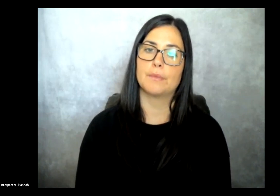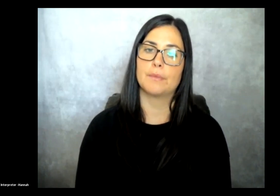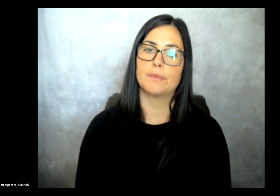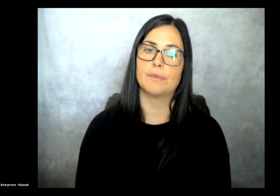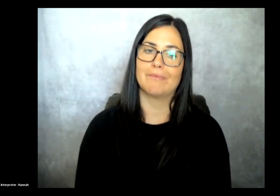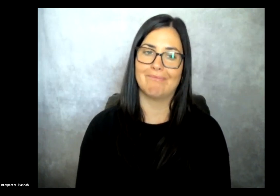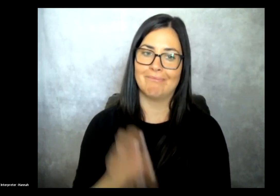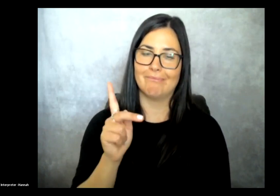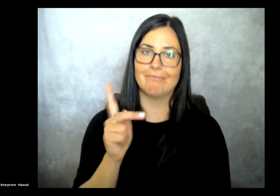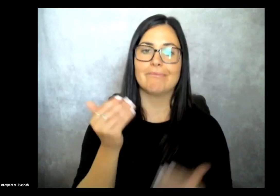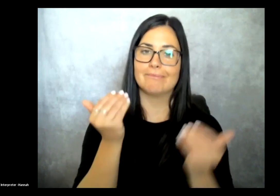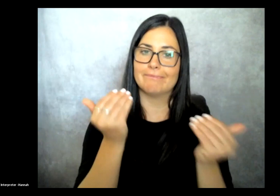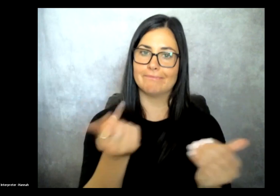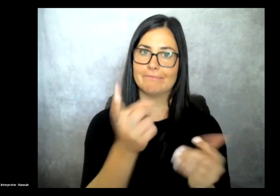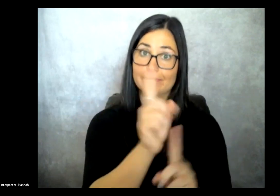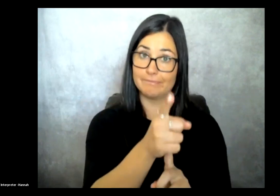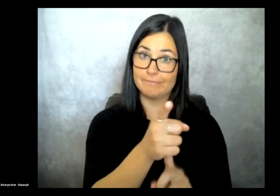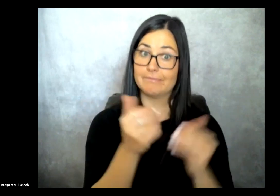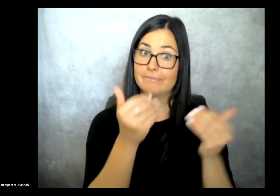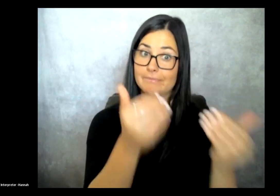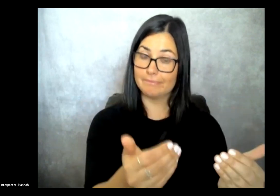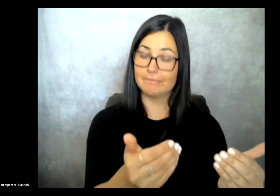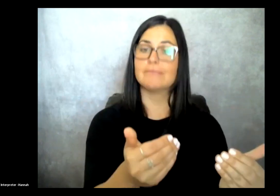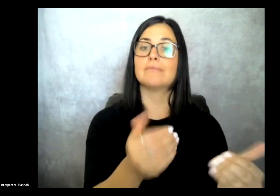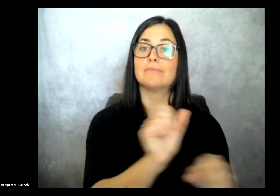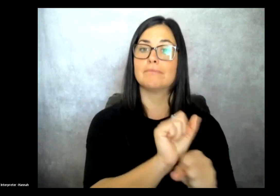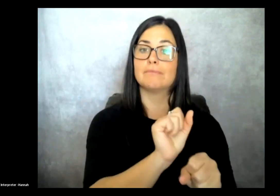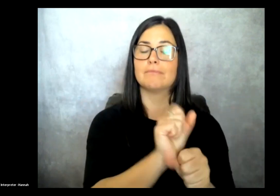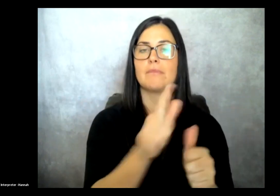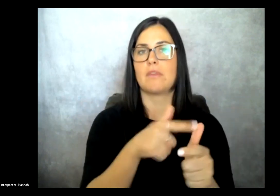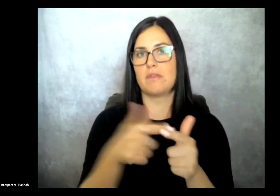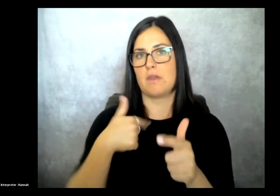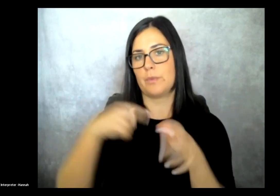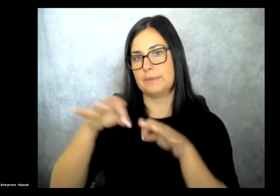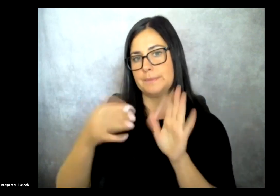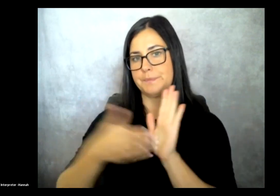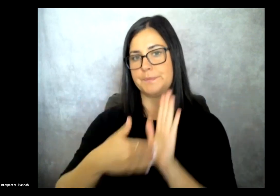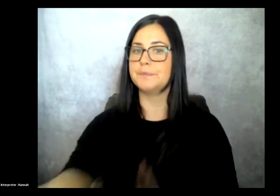All right, take a few more minutes to work, and then we're going to walk through it again.